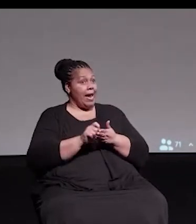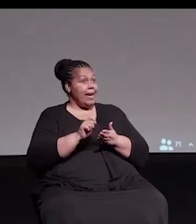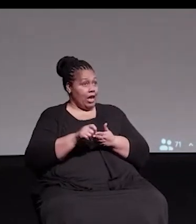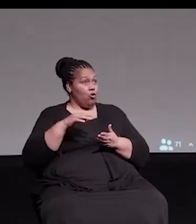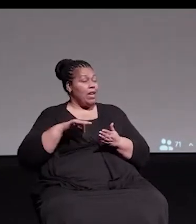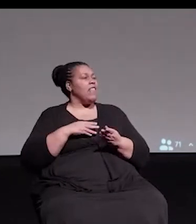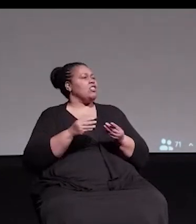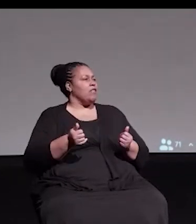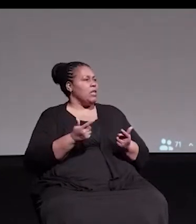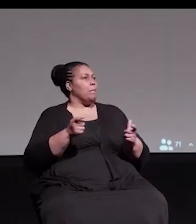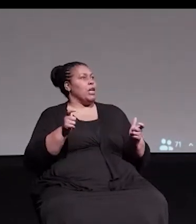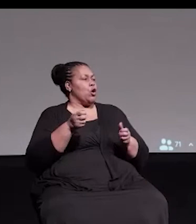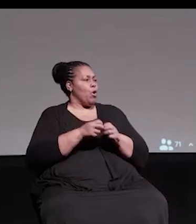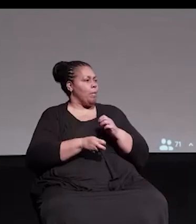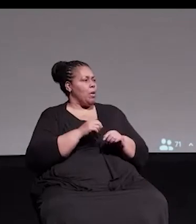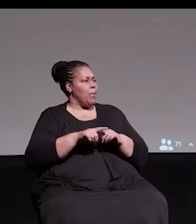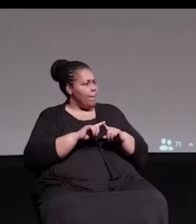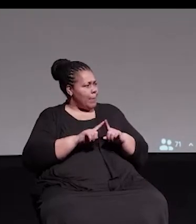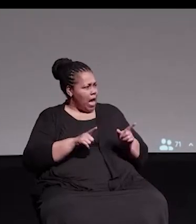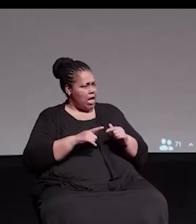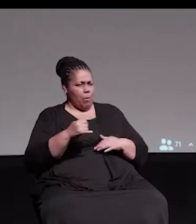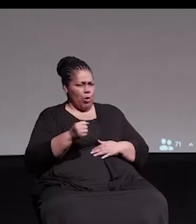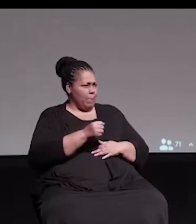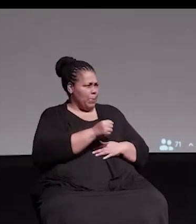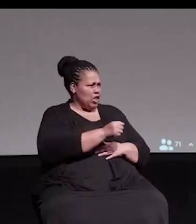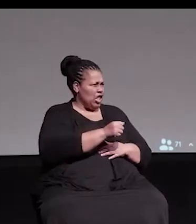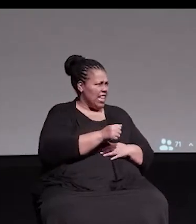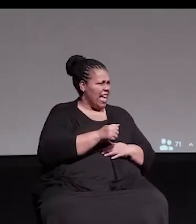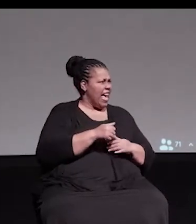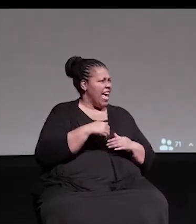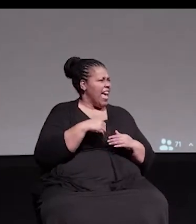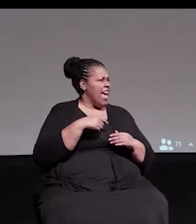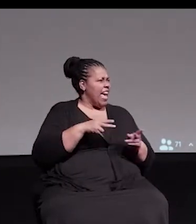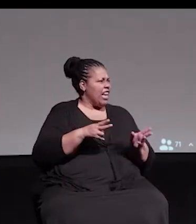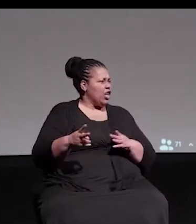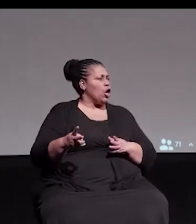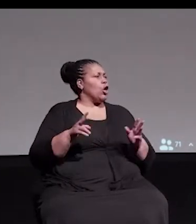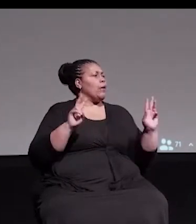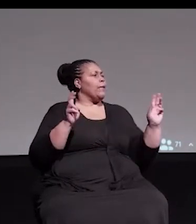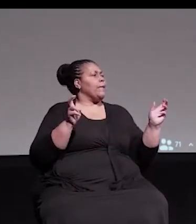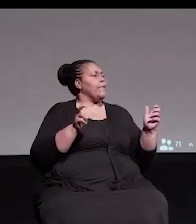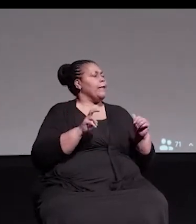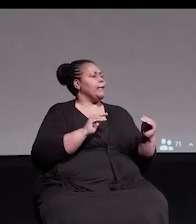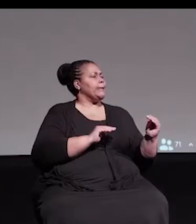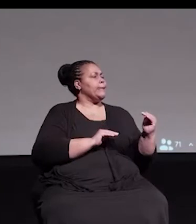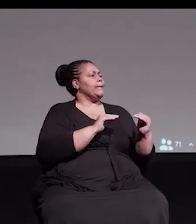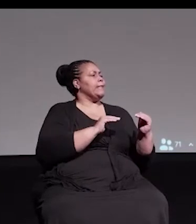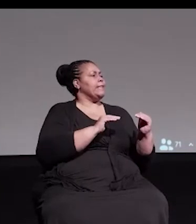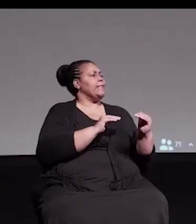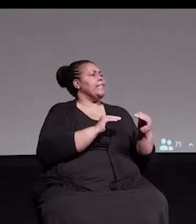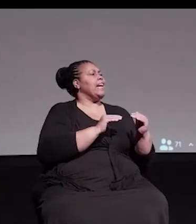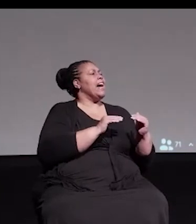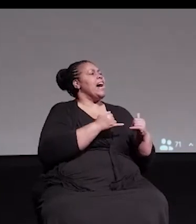of like repositioning the role of the editor as being sort of that line item of importance as all of the